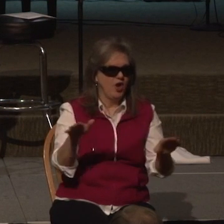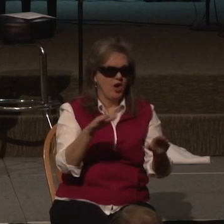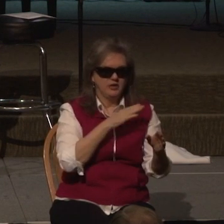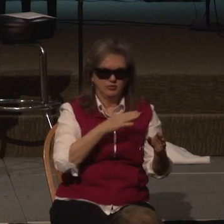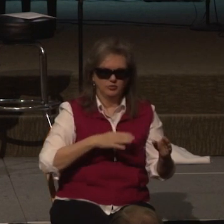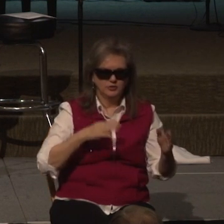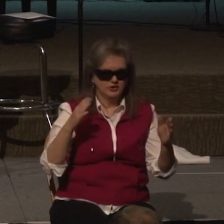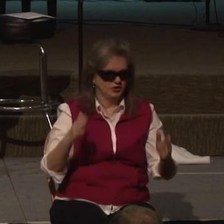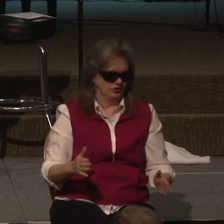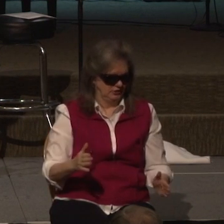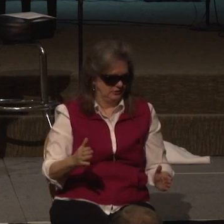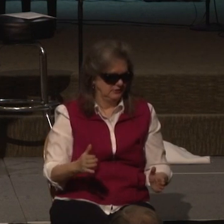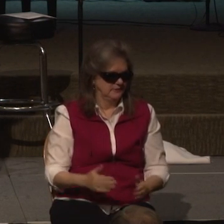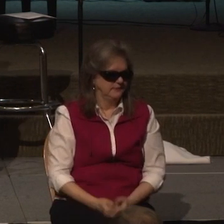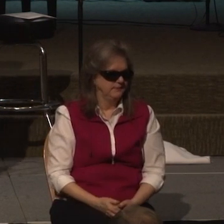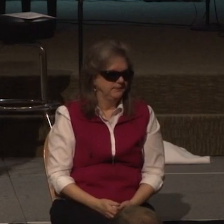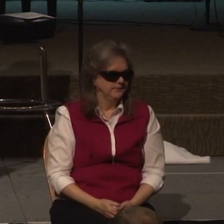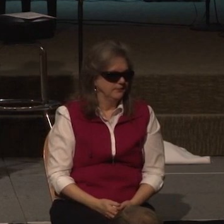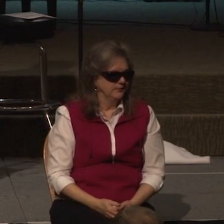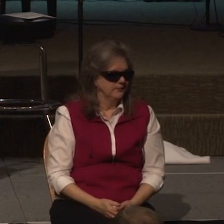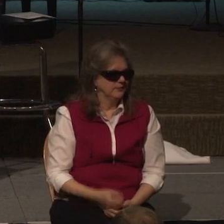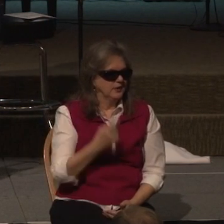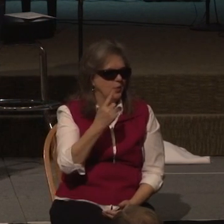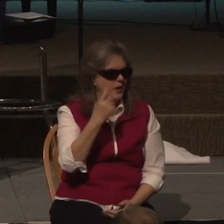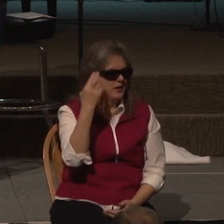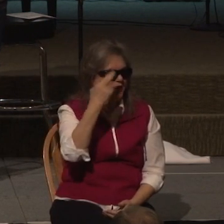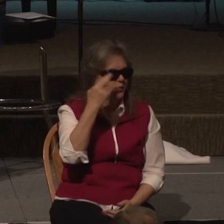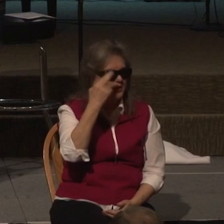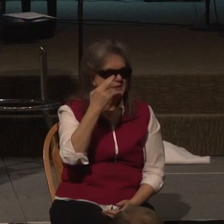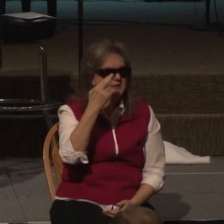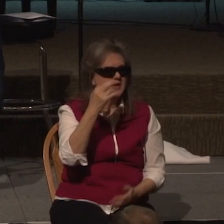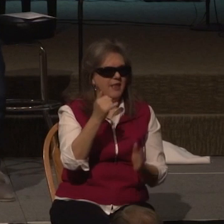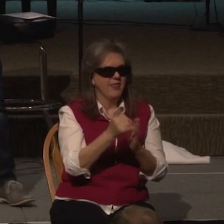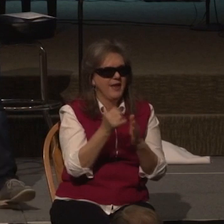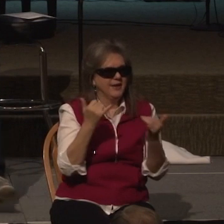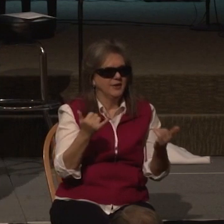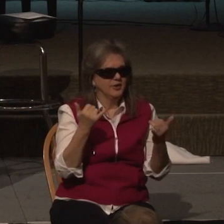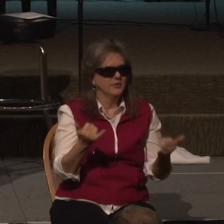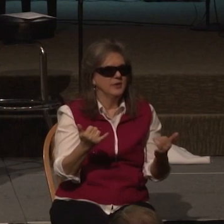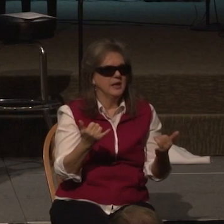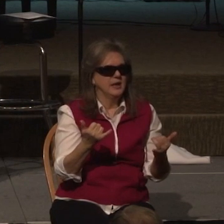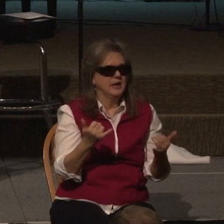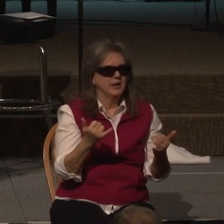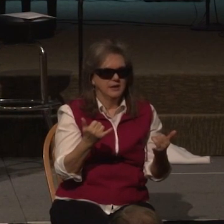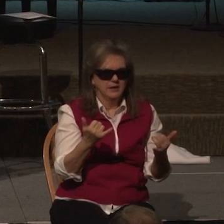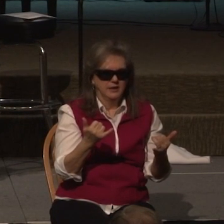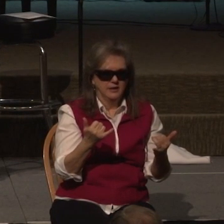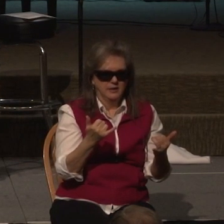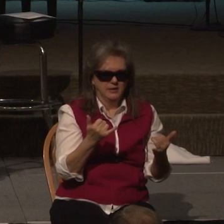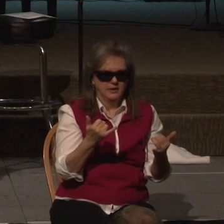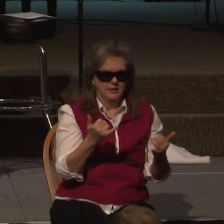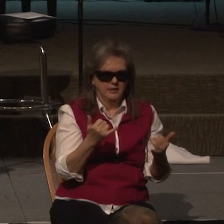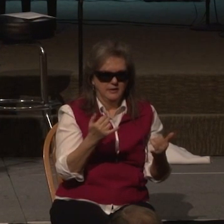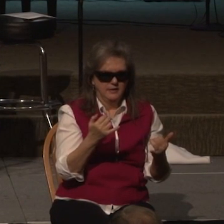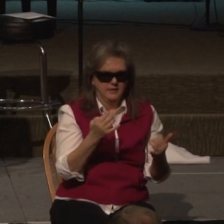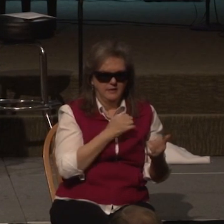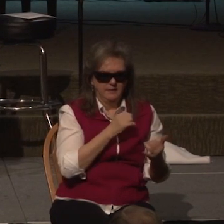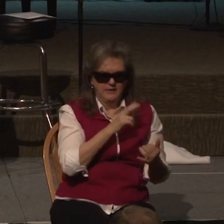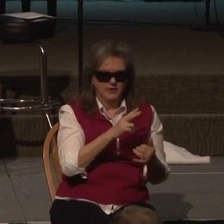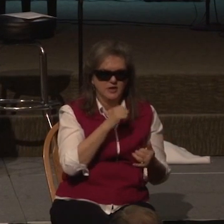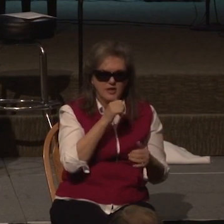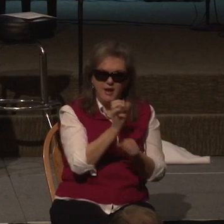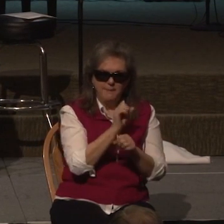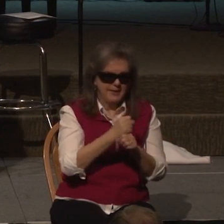non-Christians. See, one of the reasons that contemporary disciple making is not making